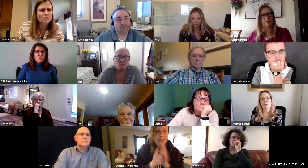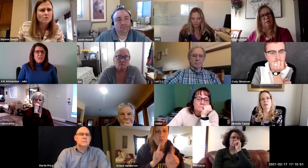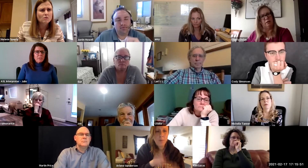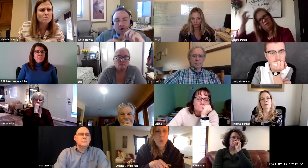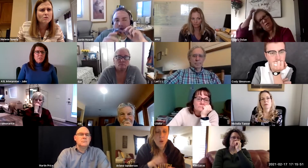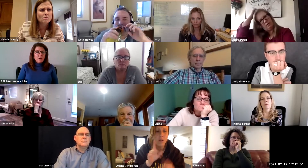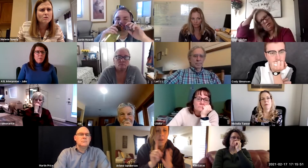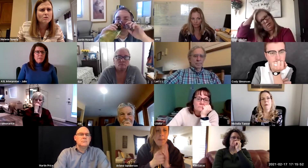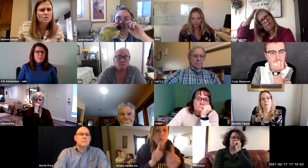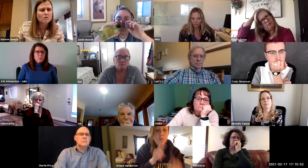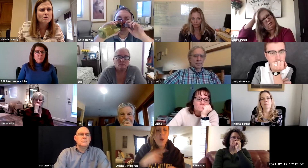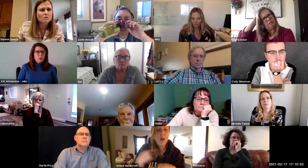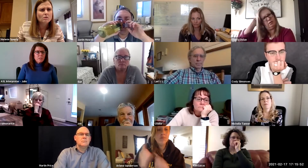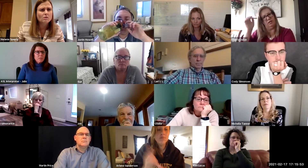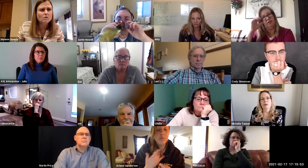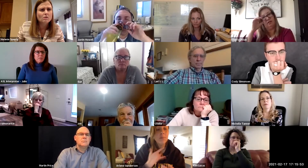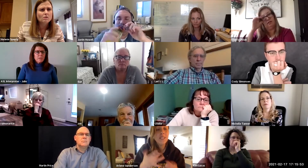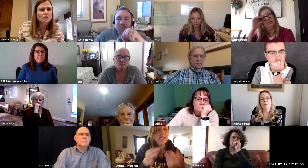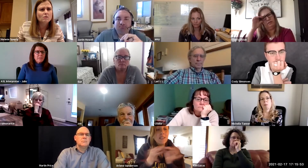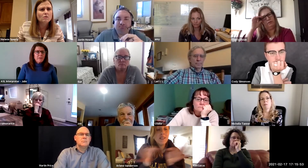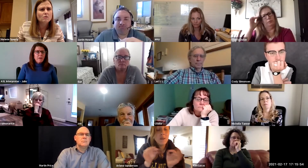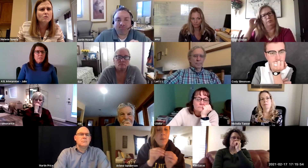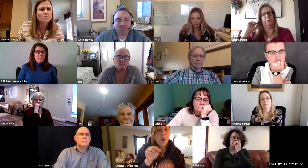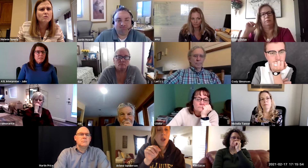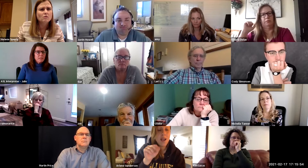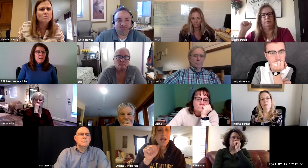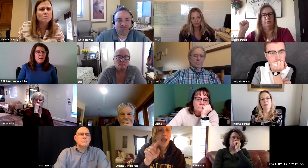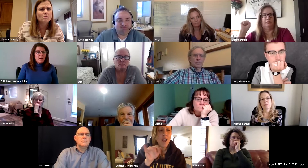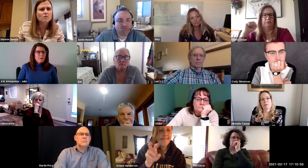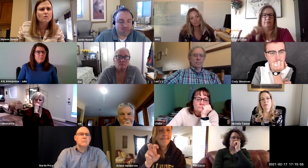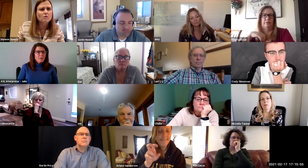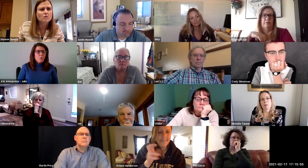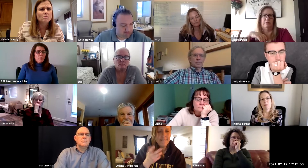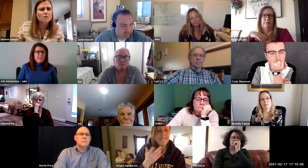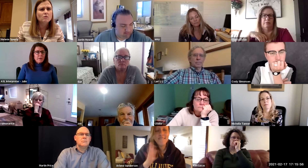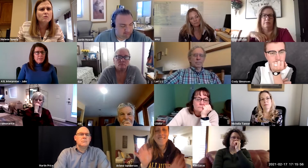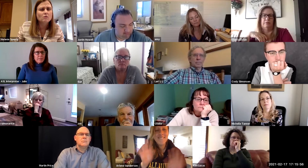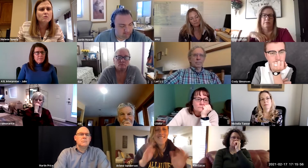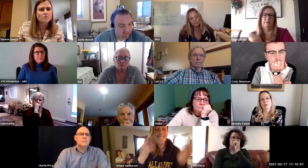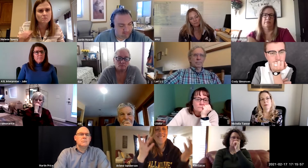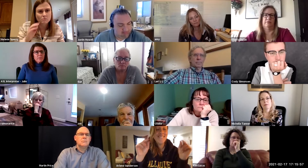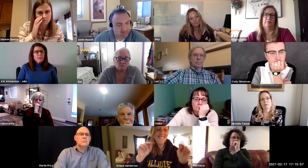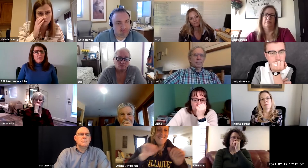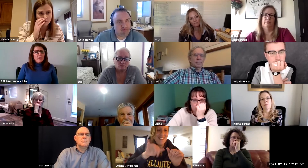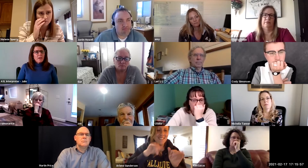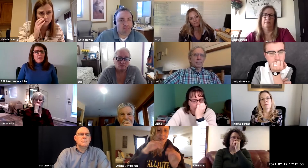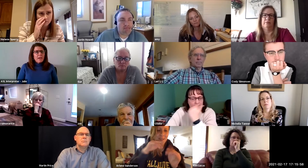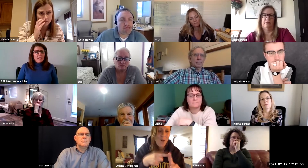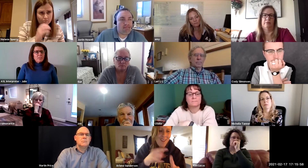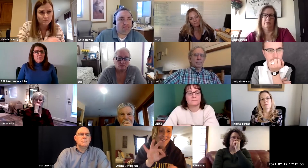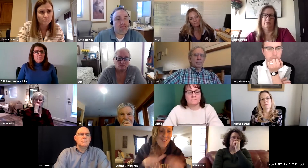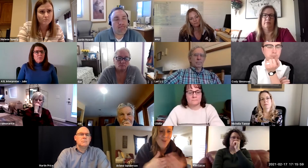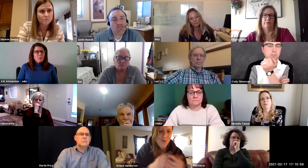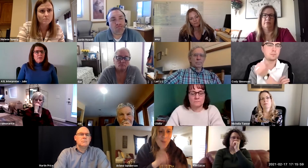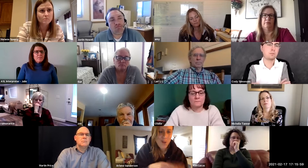We've changed how we structure our minutes reports. The minutes have always been more of a narrative.